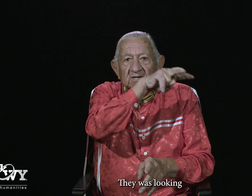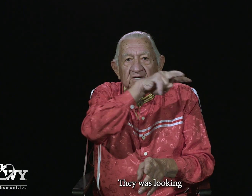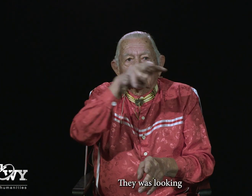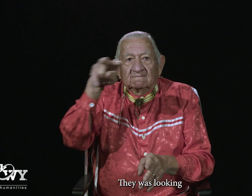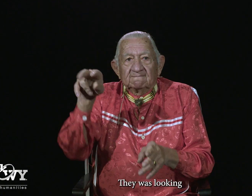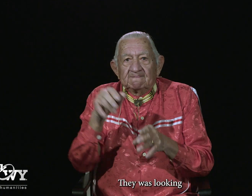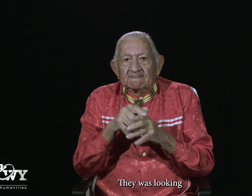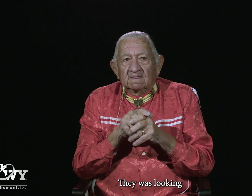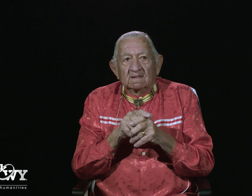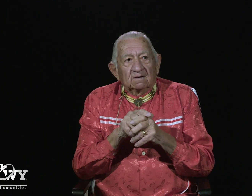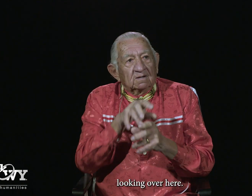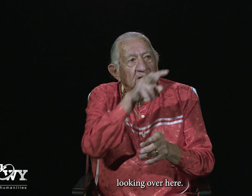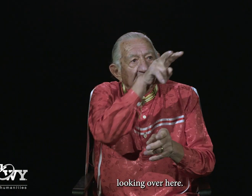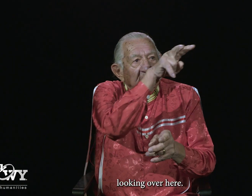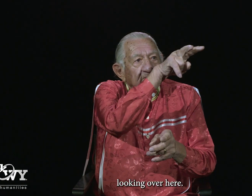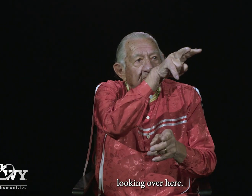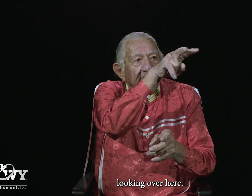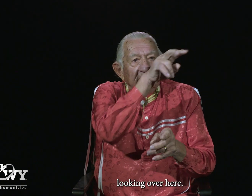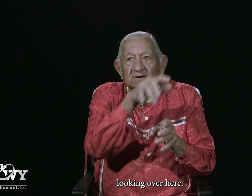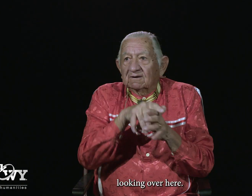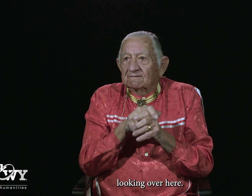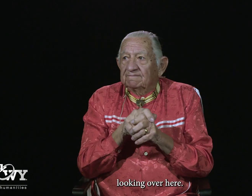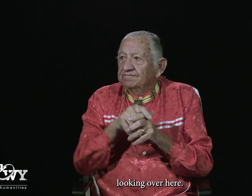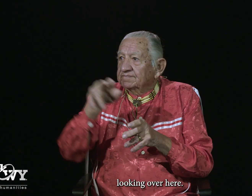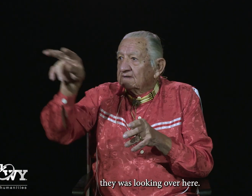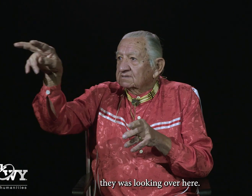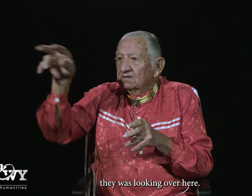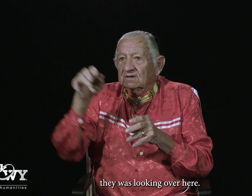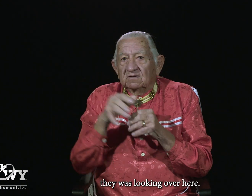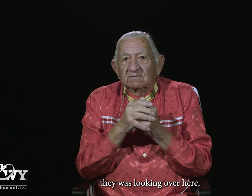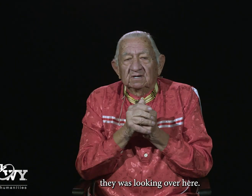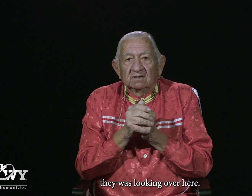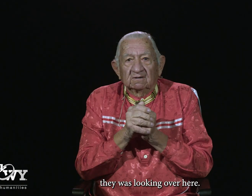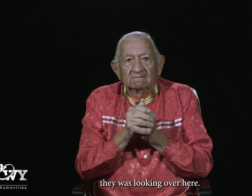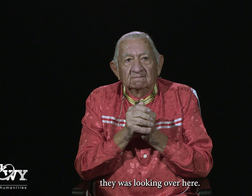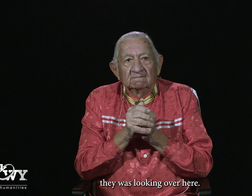looking. They was looking over here. They was looking over here.